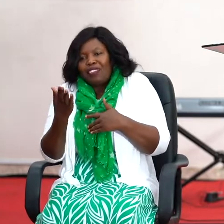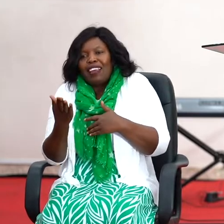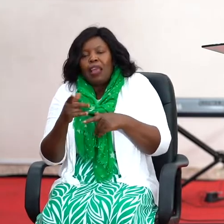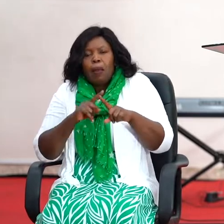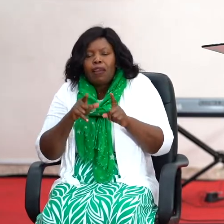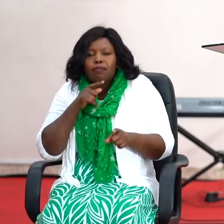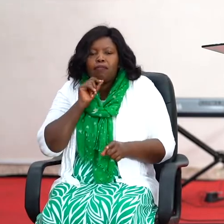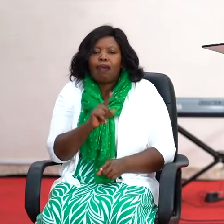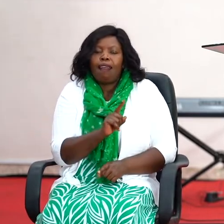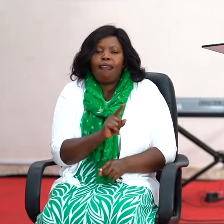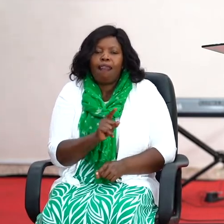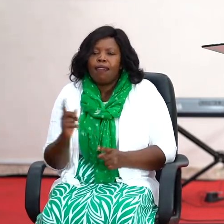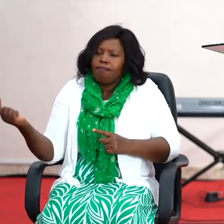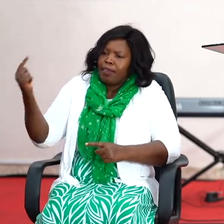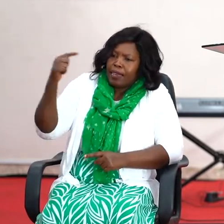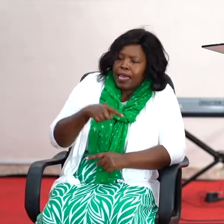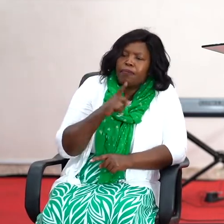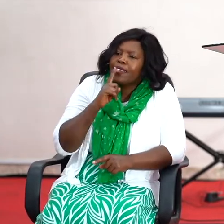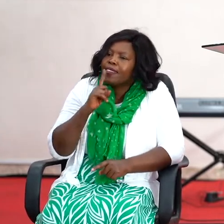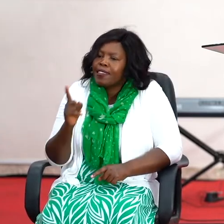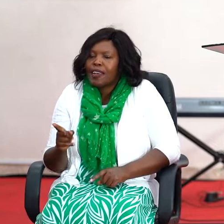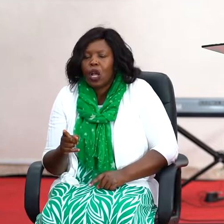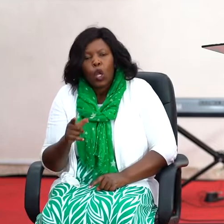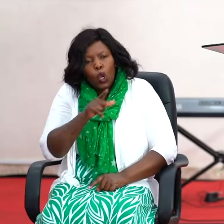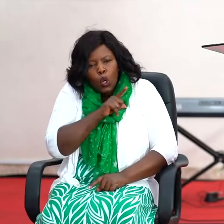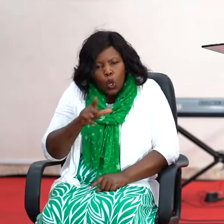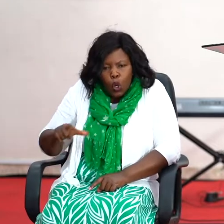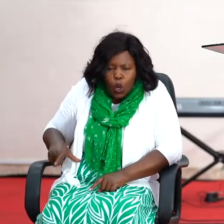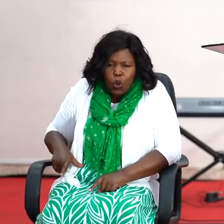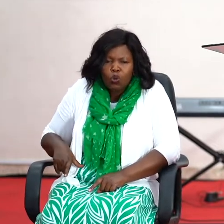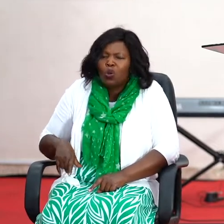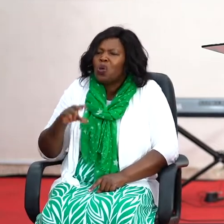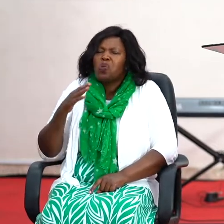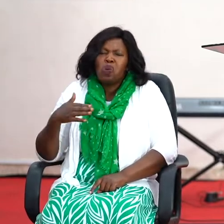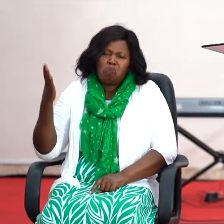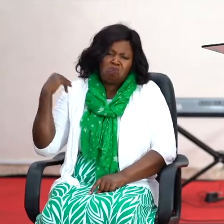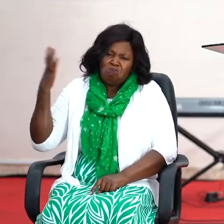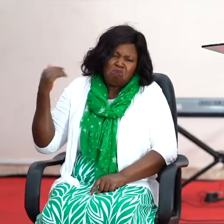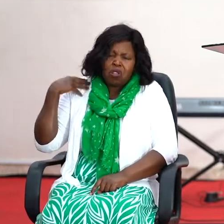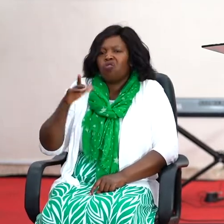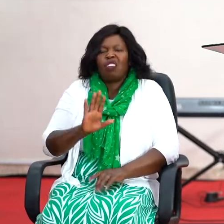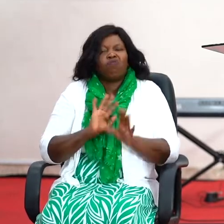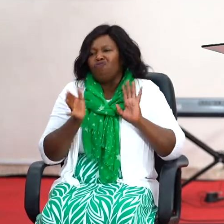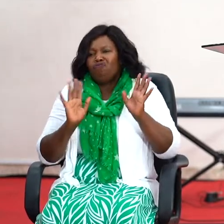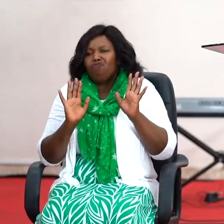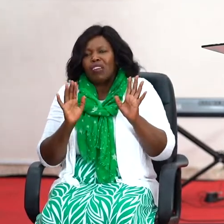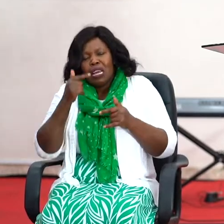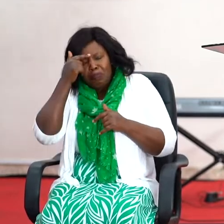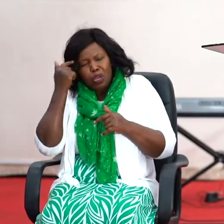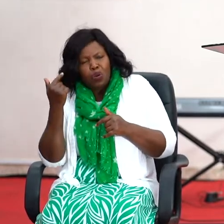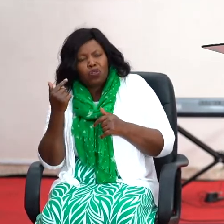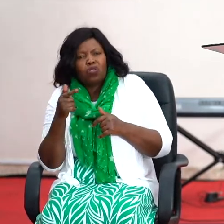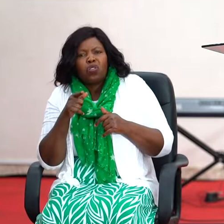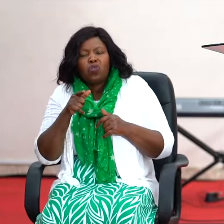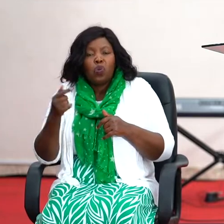centurion came to him and told him, "Lord, don't trouble yourself, for I do not deserve